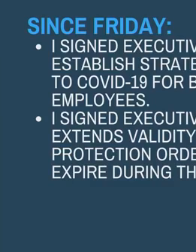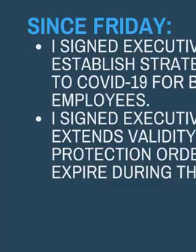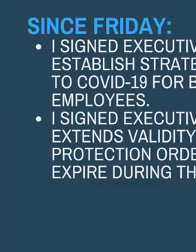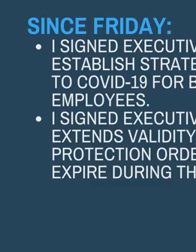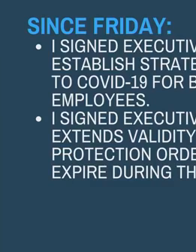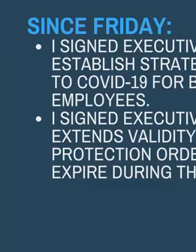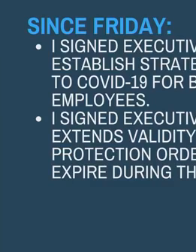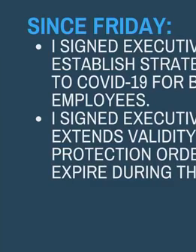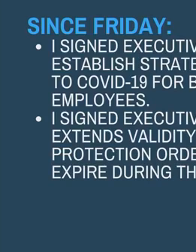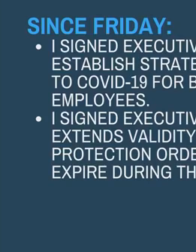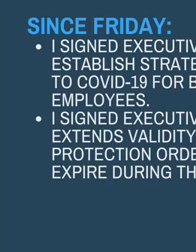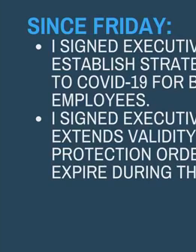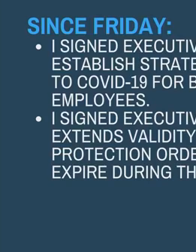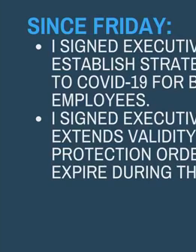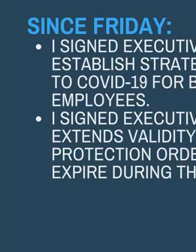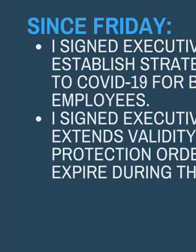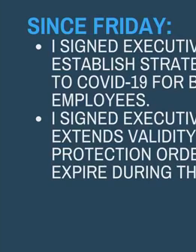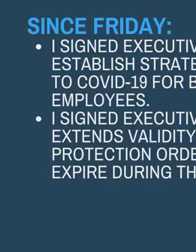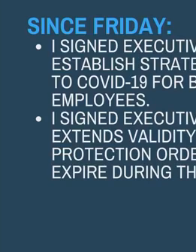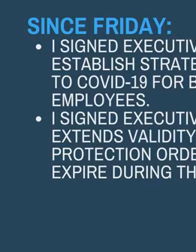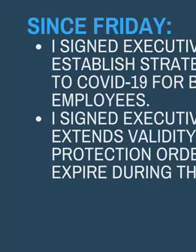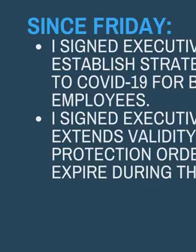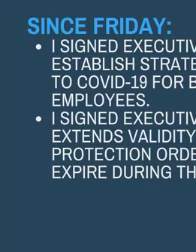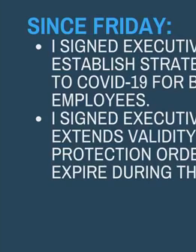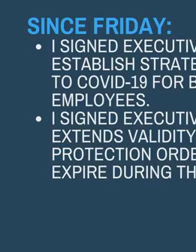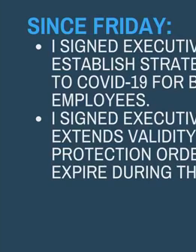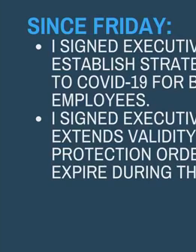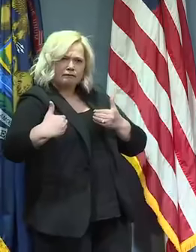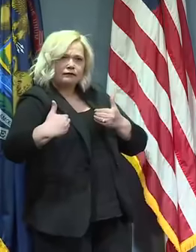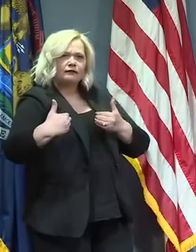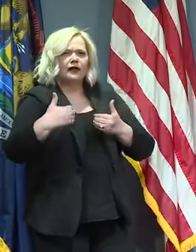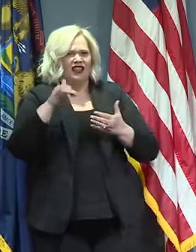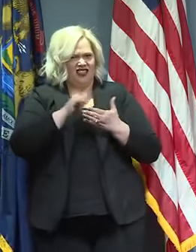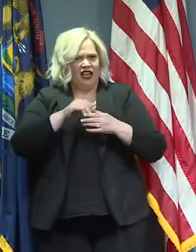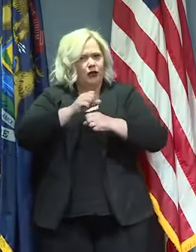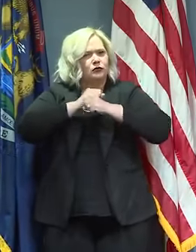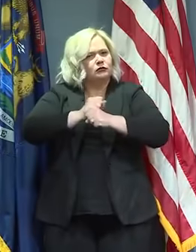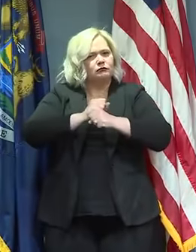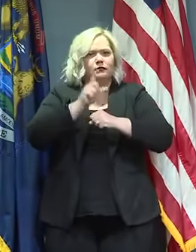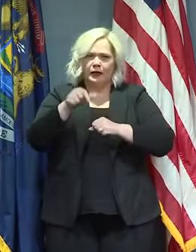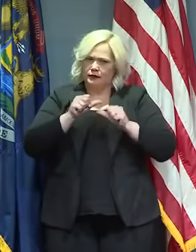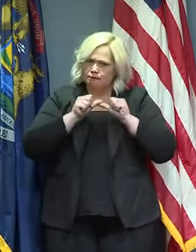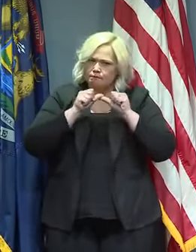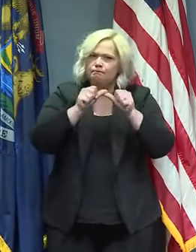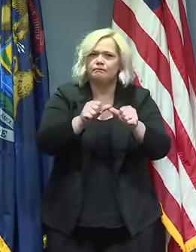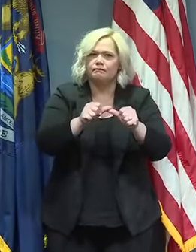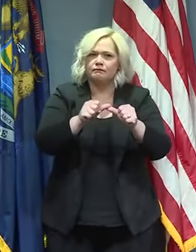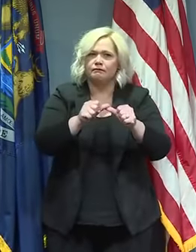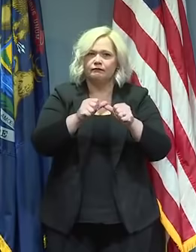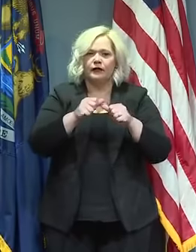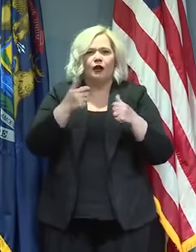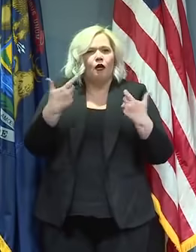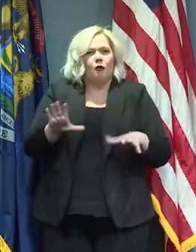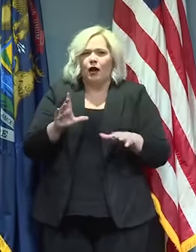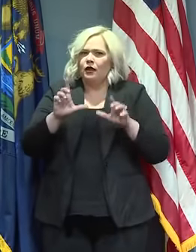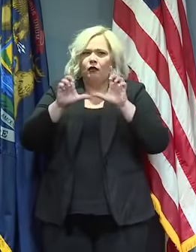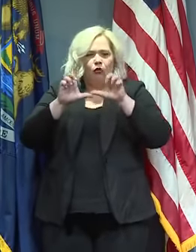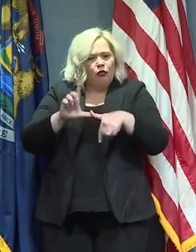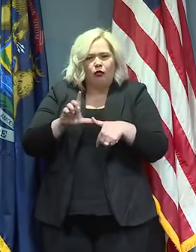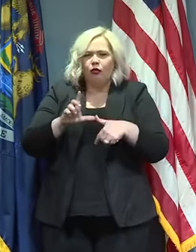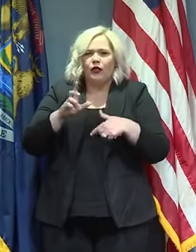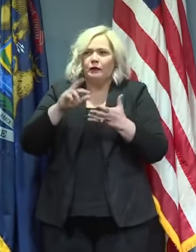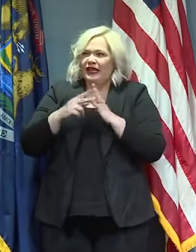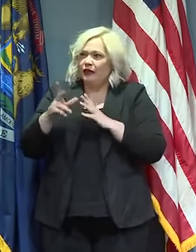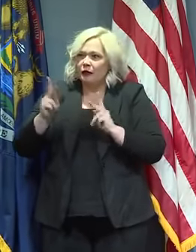or stalking and abuse, they should be able to have peace of mind that they are safe. By extending the expiration of